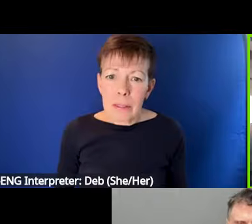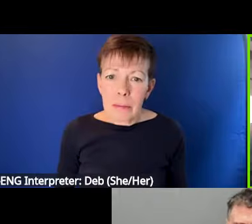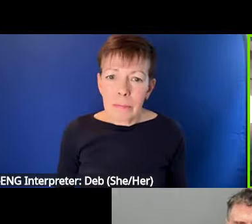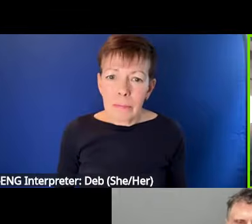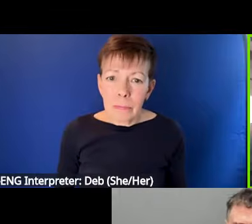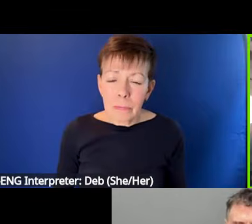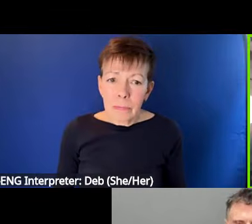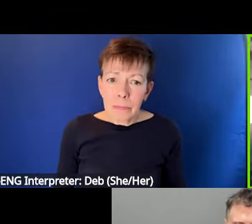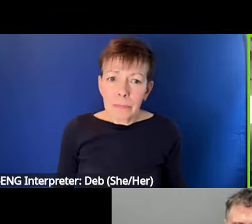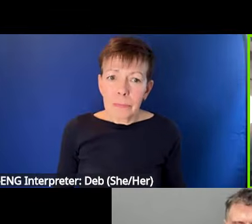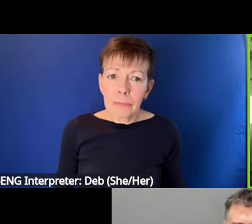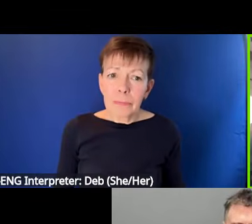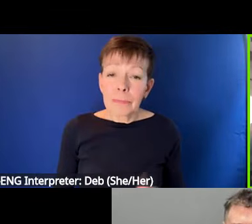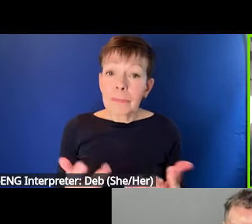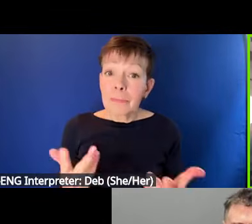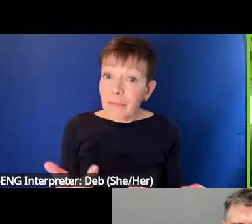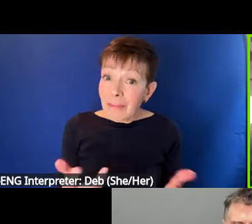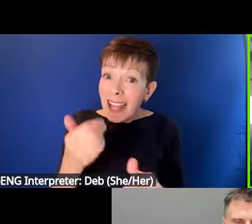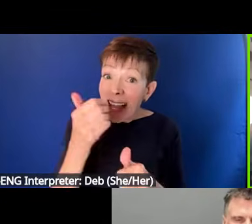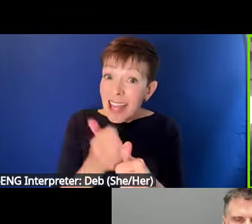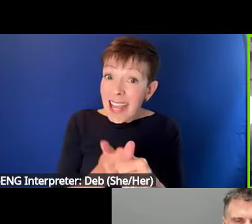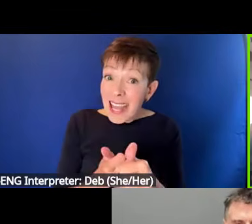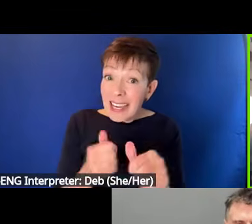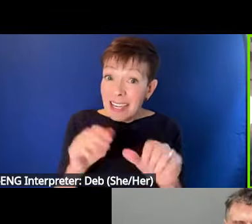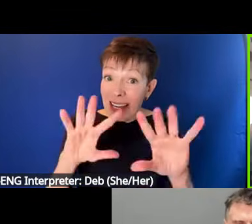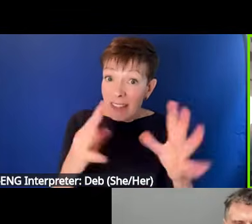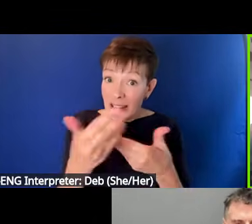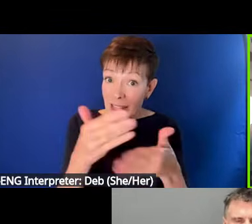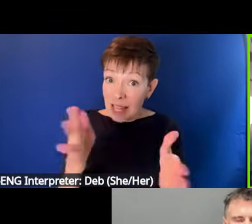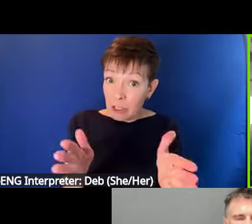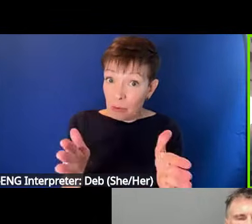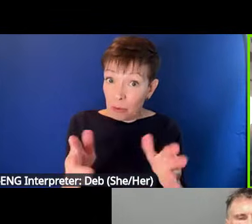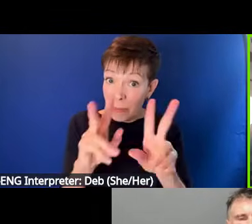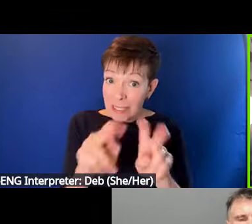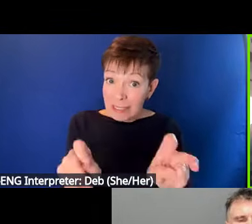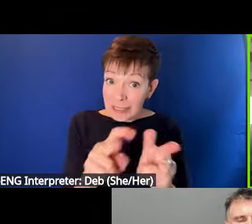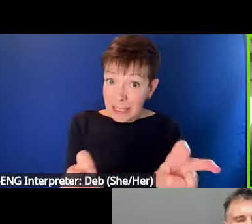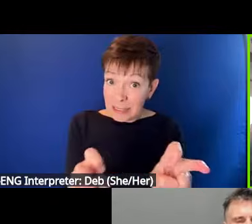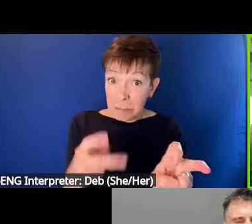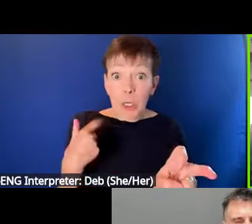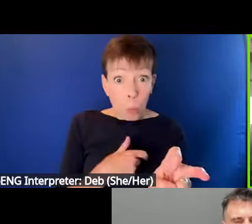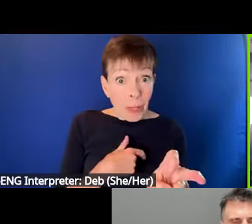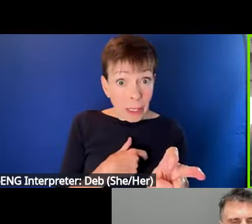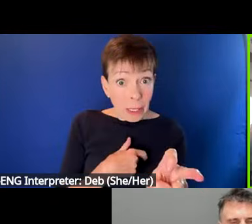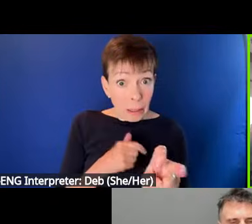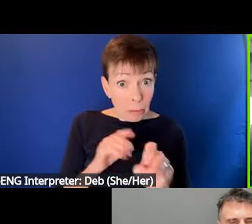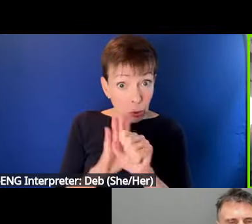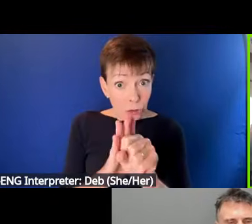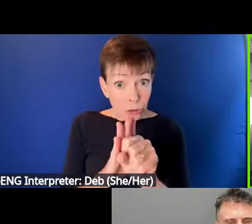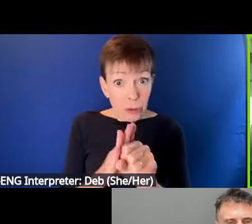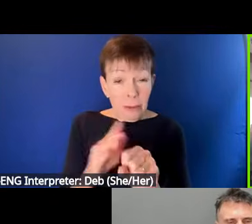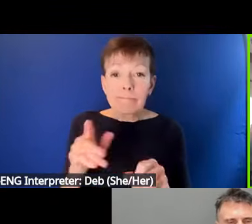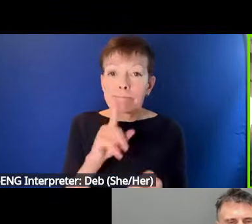An independent partial assessment that we had to request quickly corroborated the access